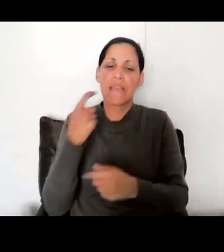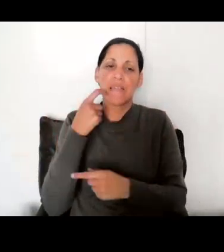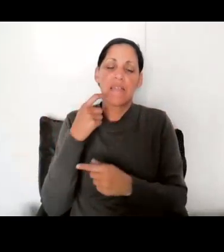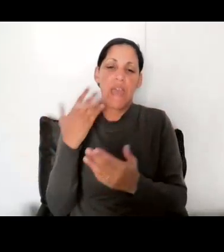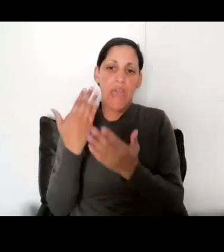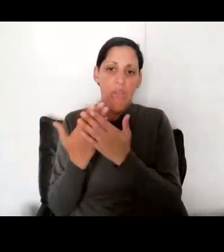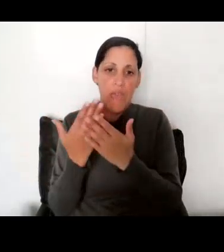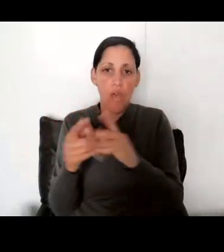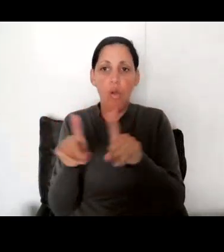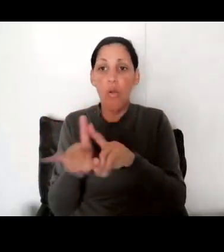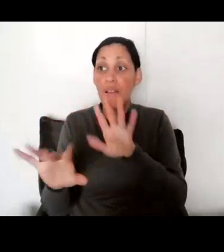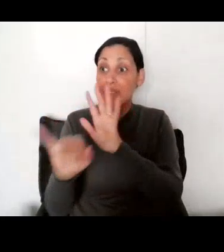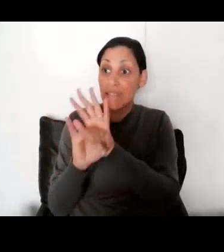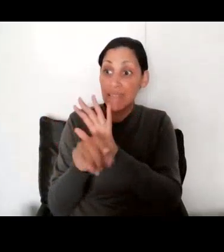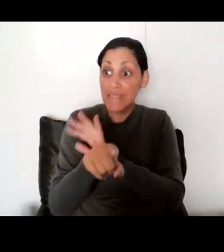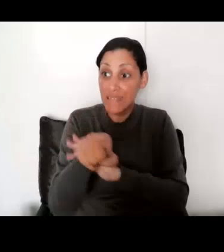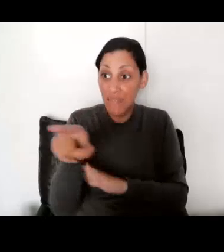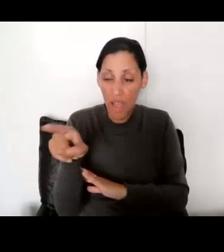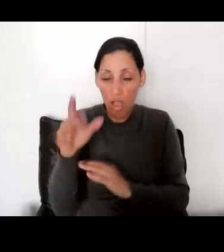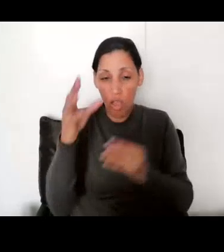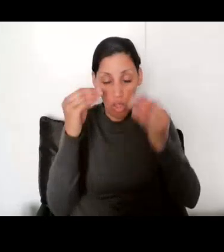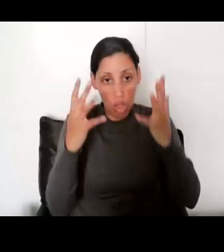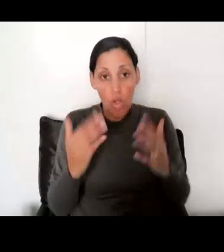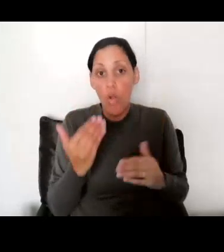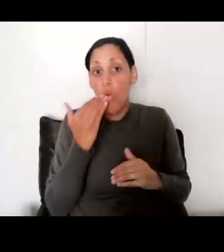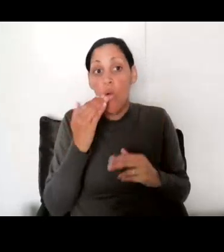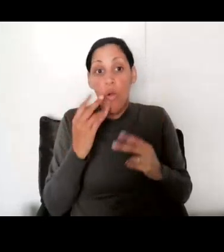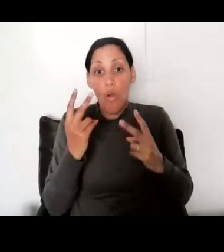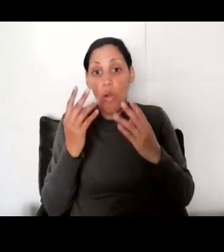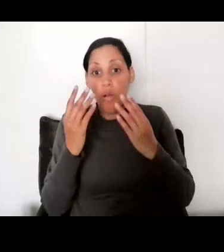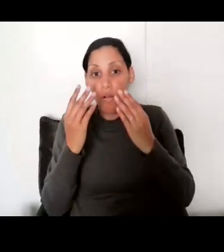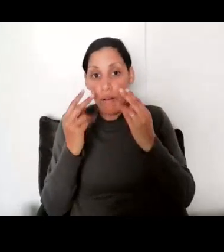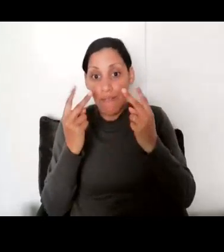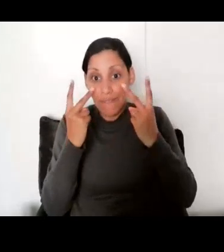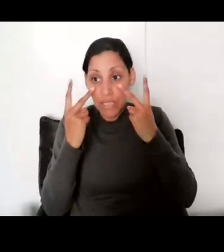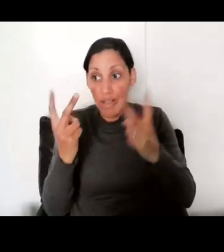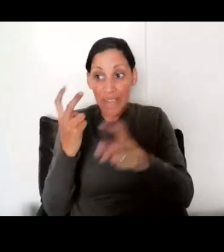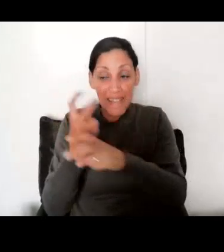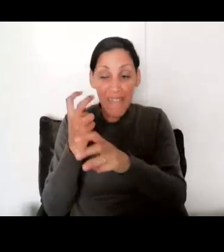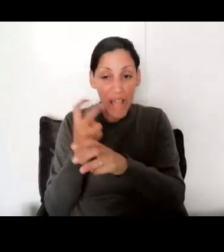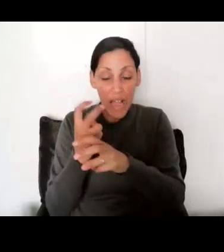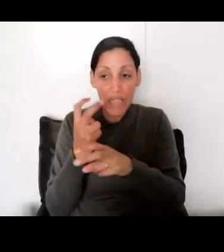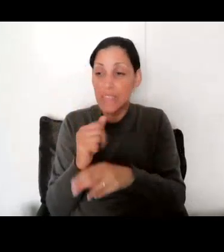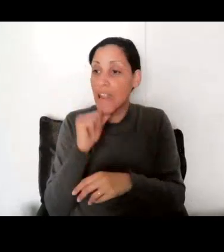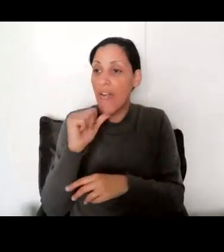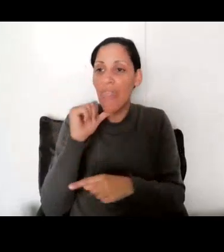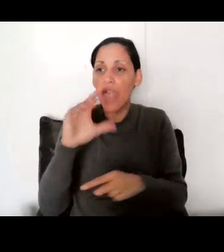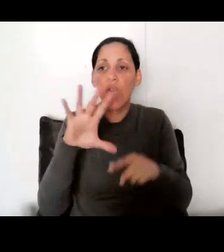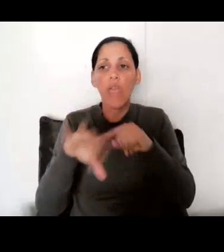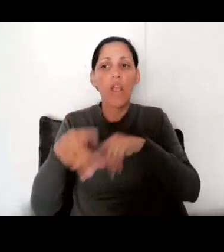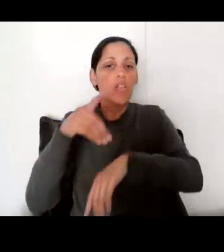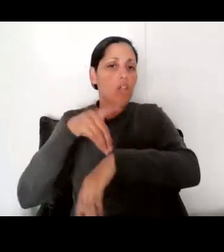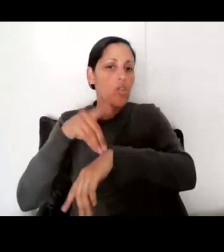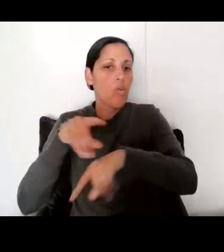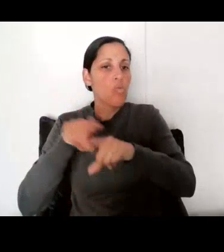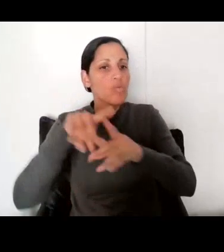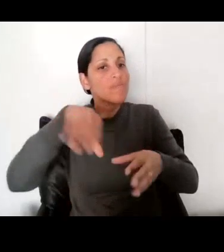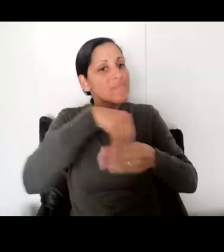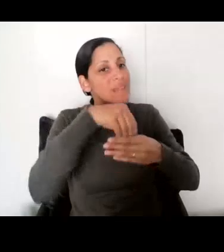with undiagnosed vision difficulties. And the inclusive classroom culture is